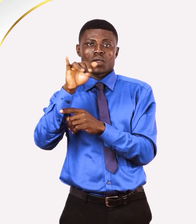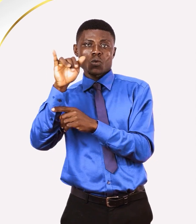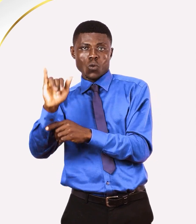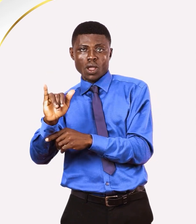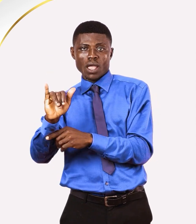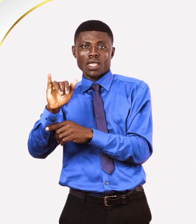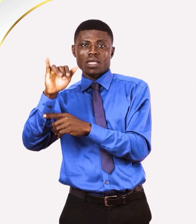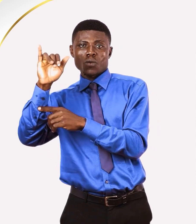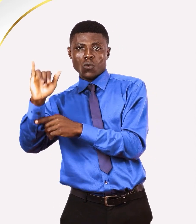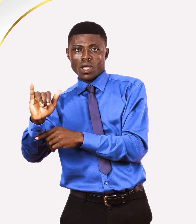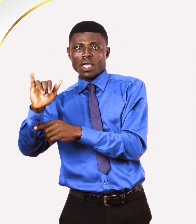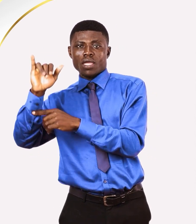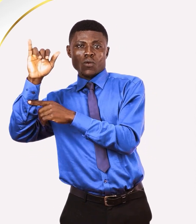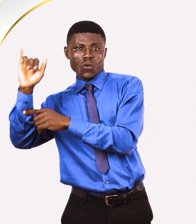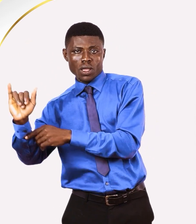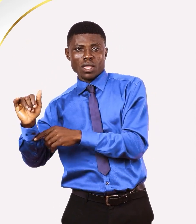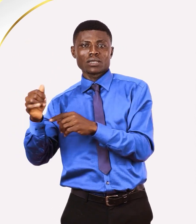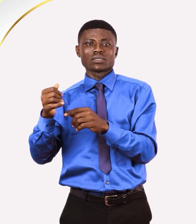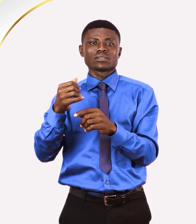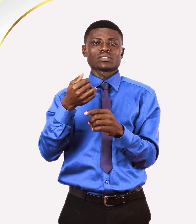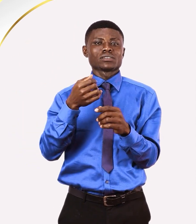and Y